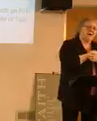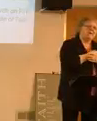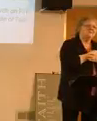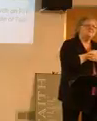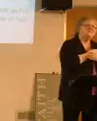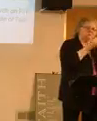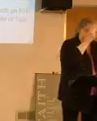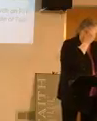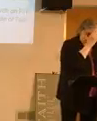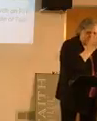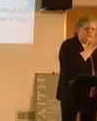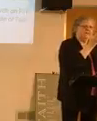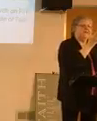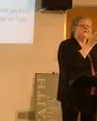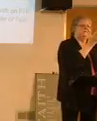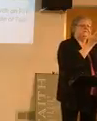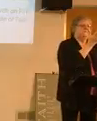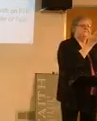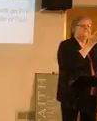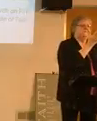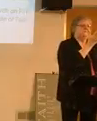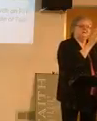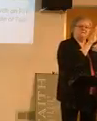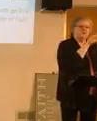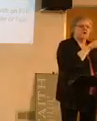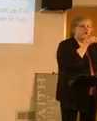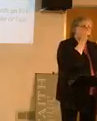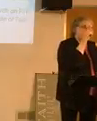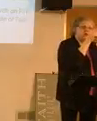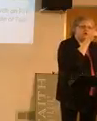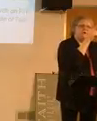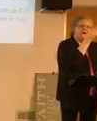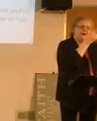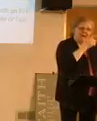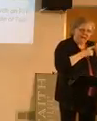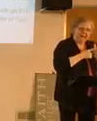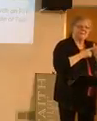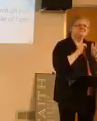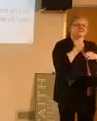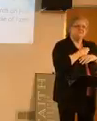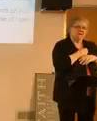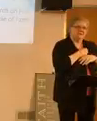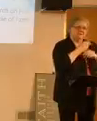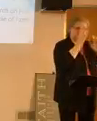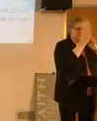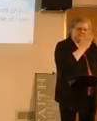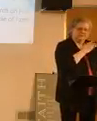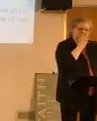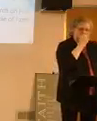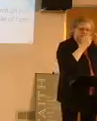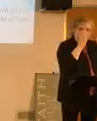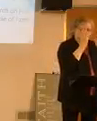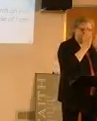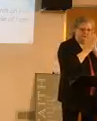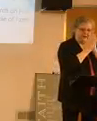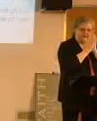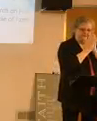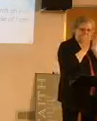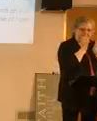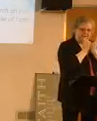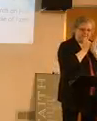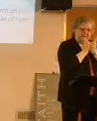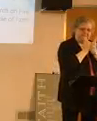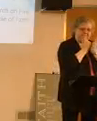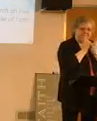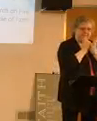an obedient people for all that you ask of us. In Jesus' name, I pray.